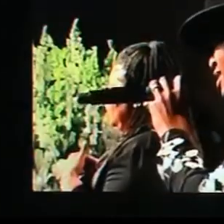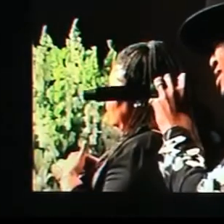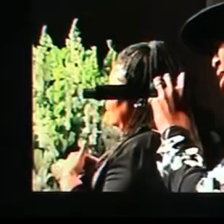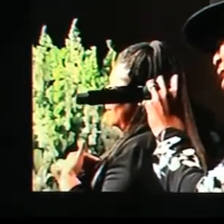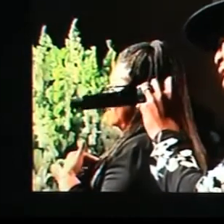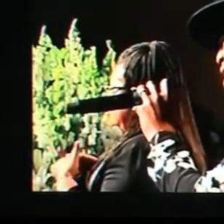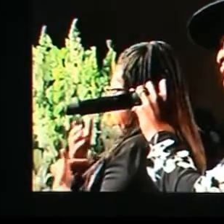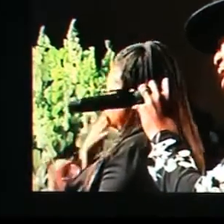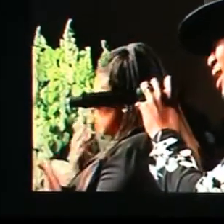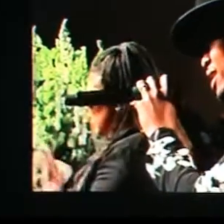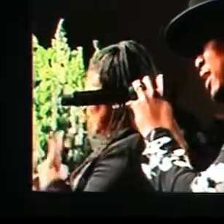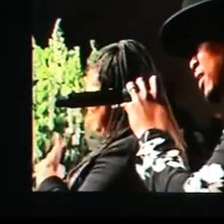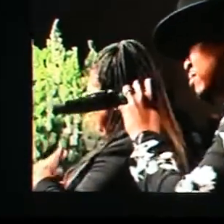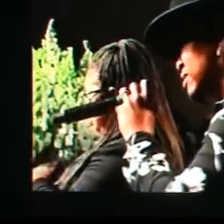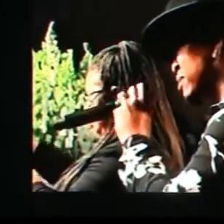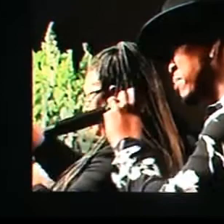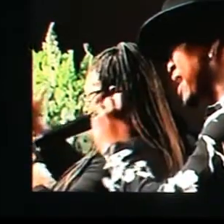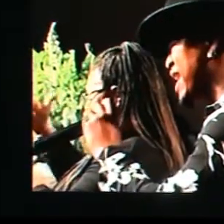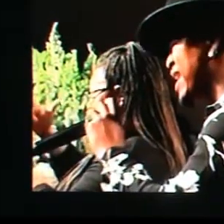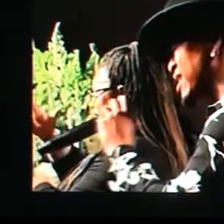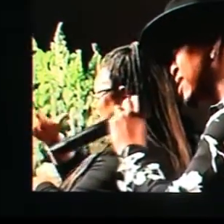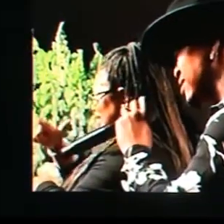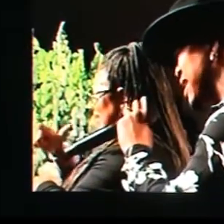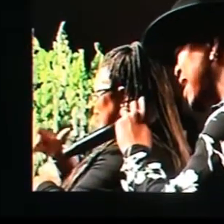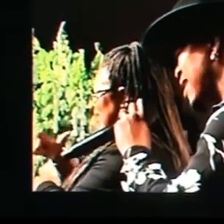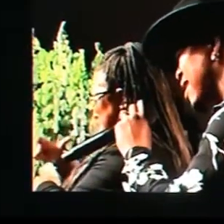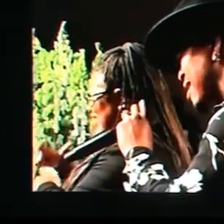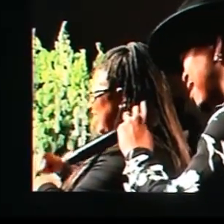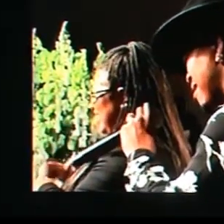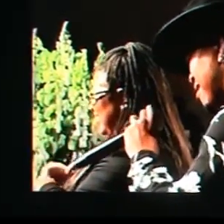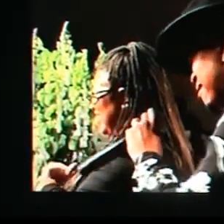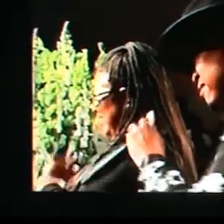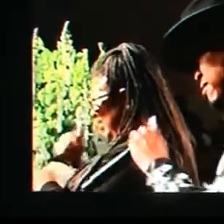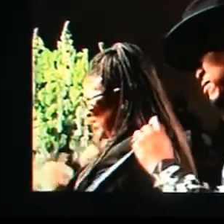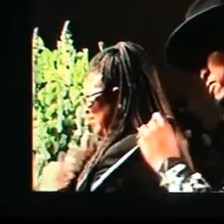The good times that made us